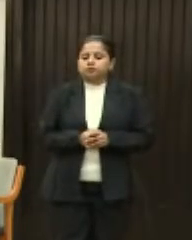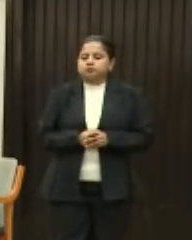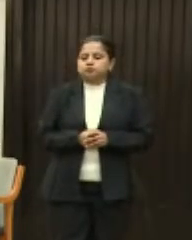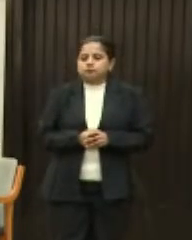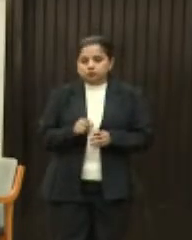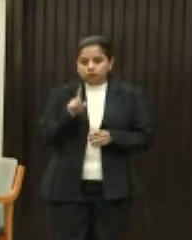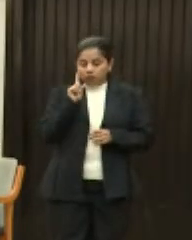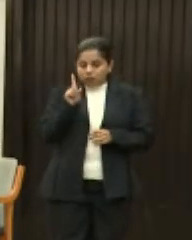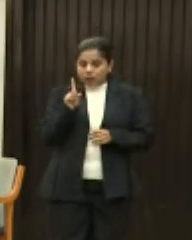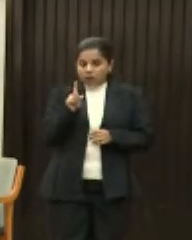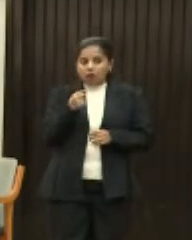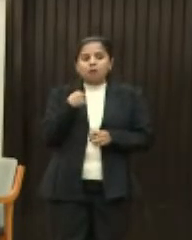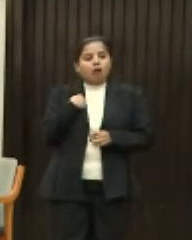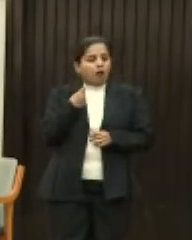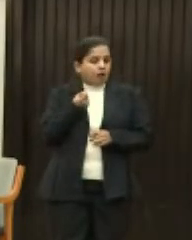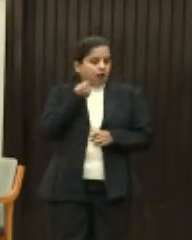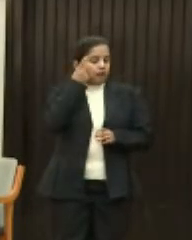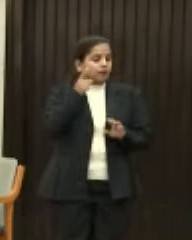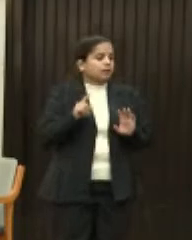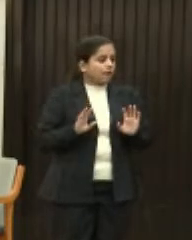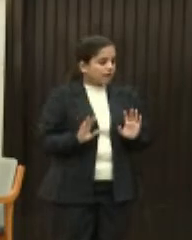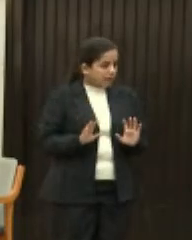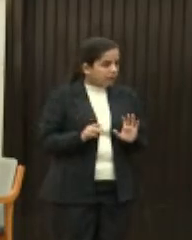But do realize,